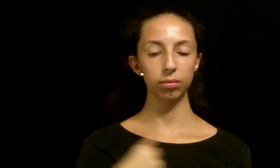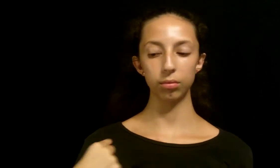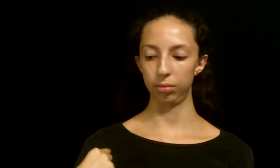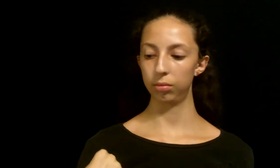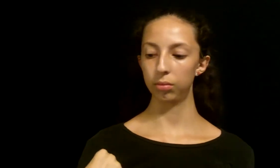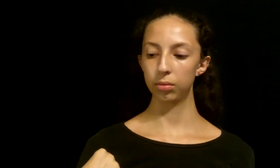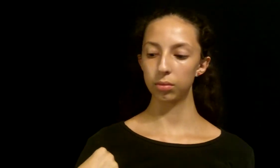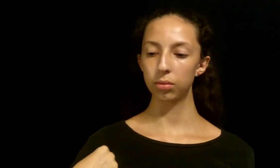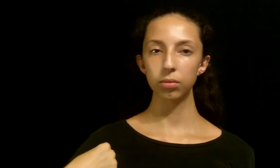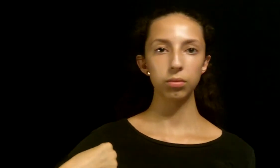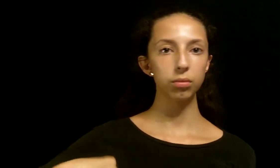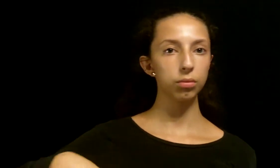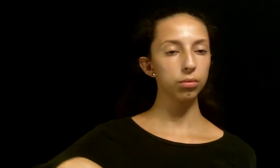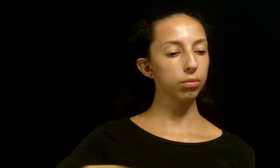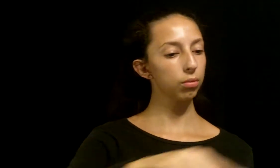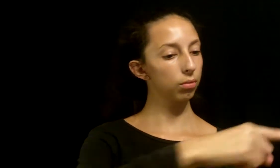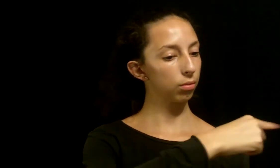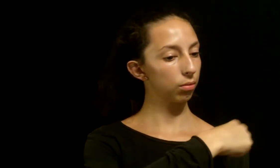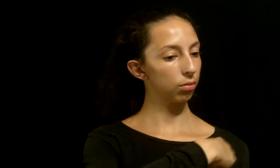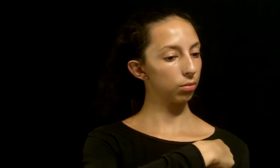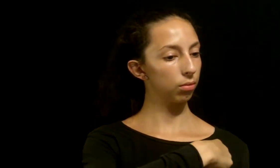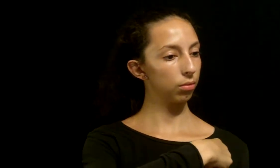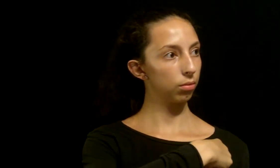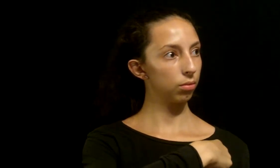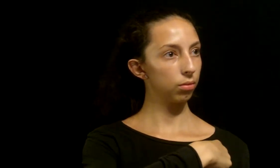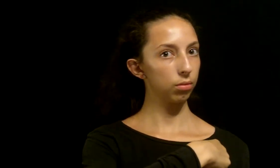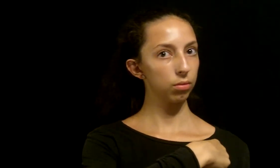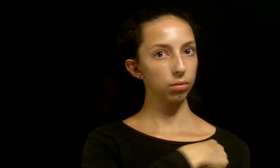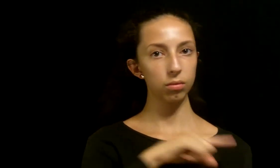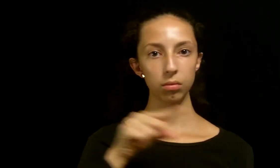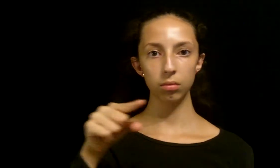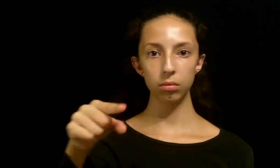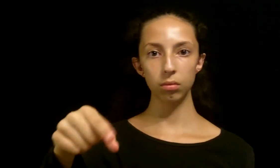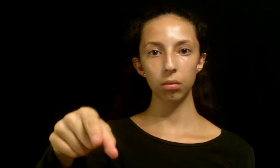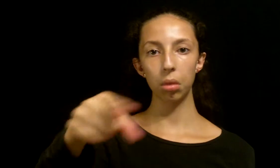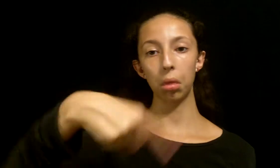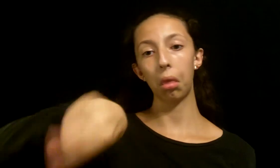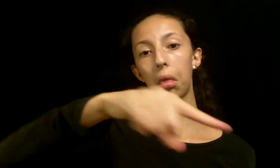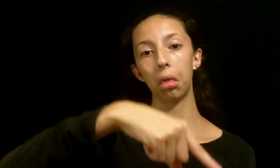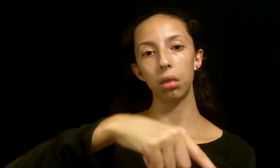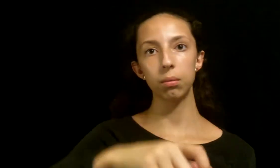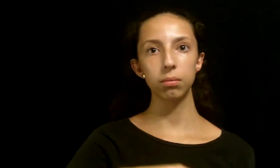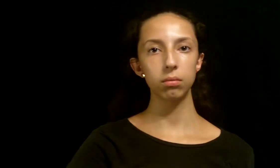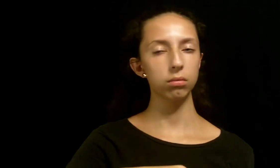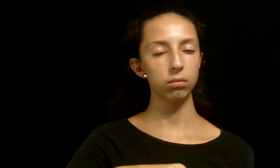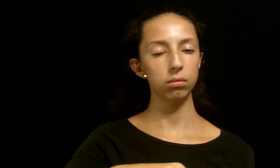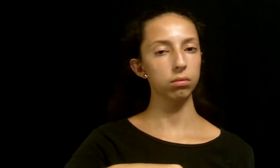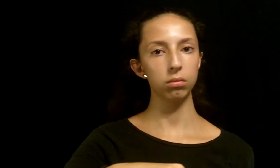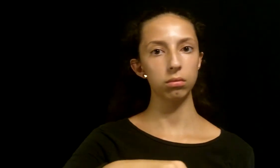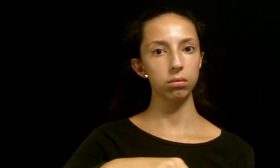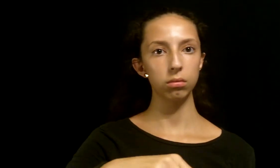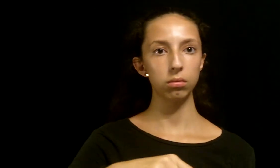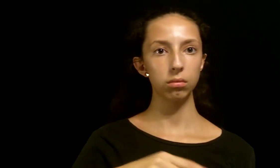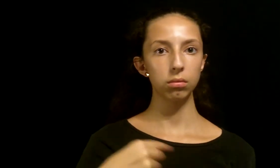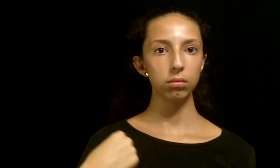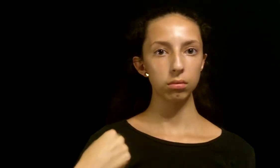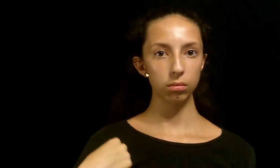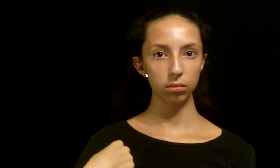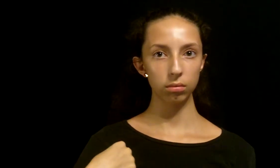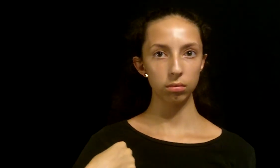yourself and then everybody else. People get lazy and they're like, we. Don't do that. Start with yourself and